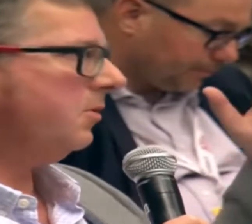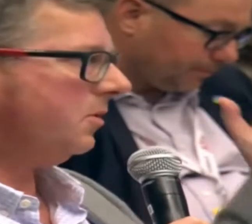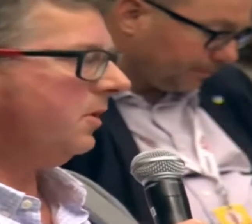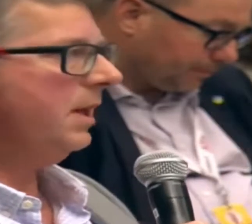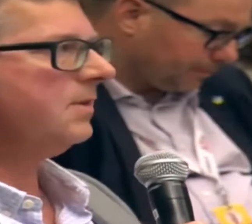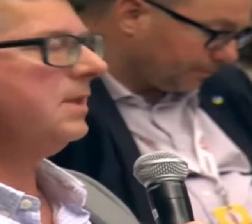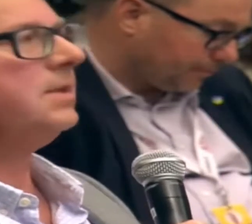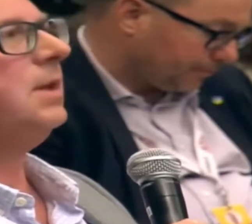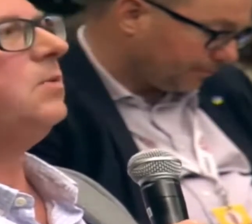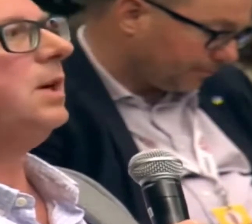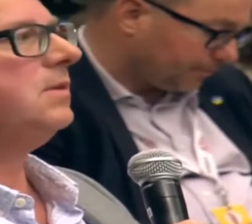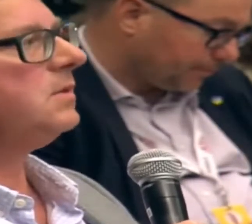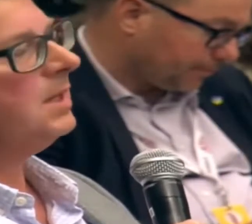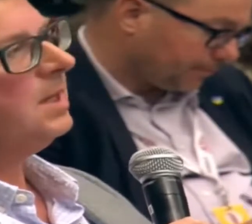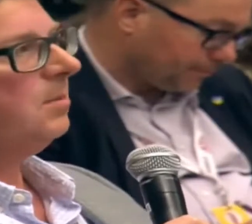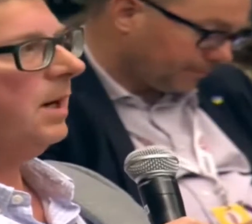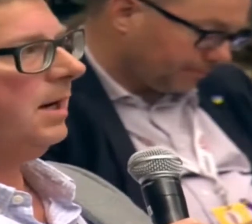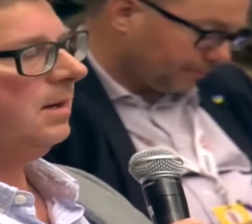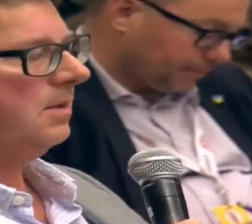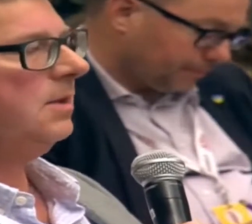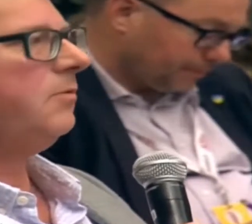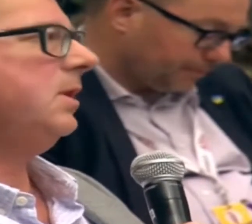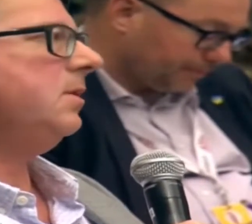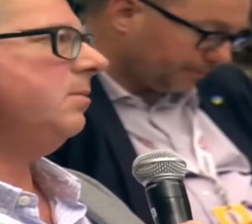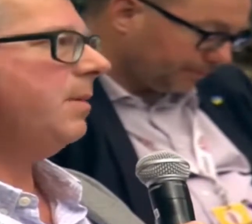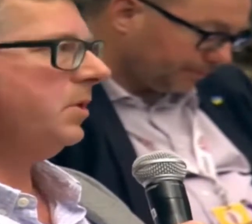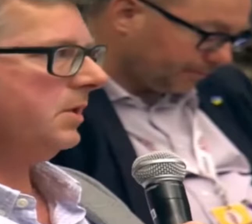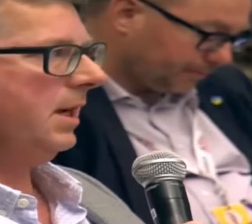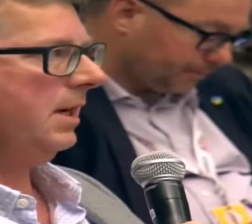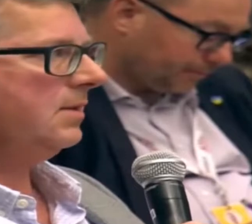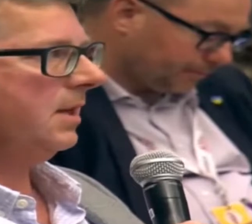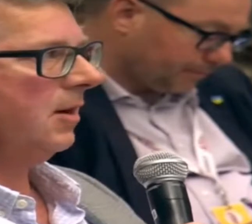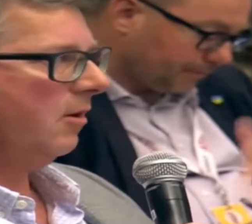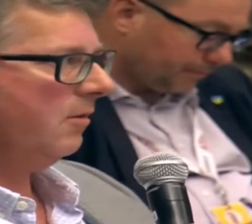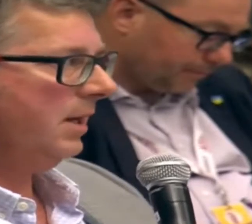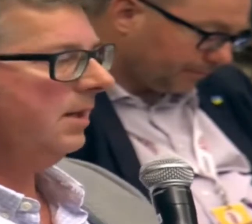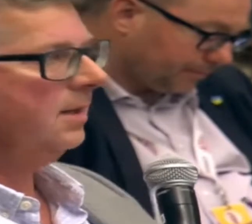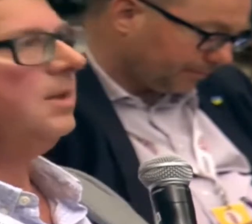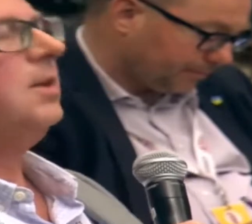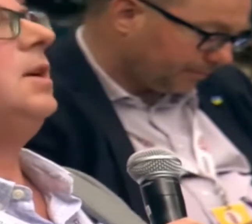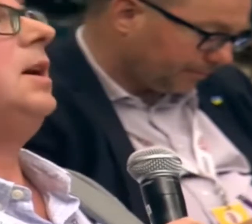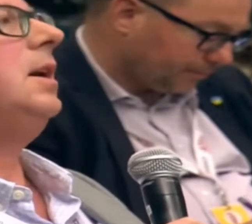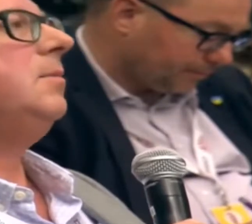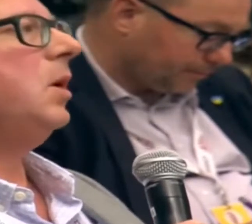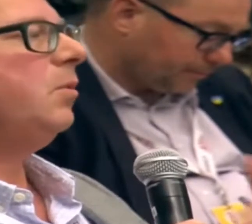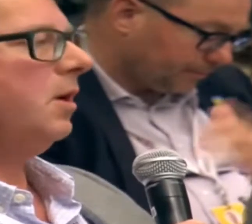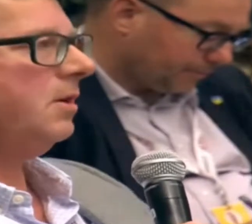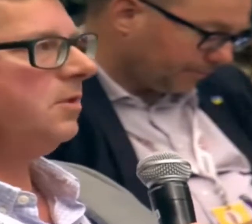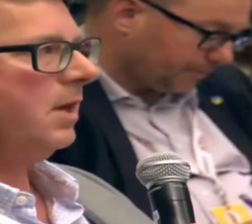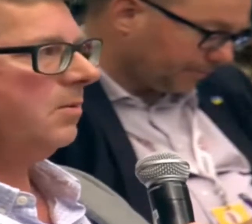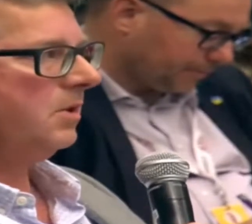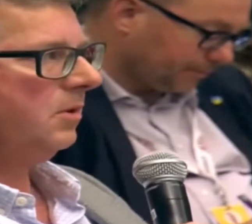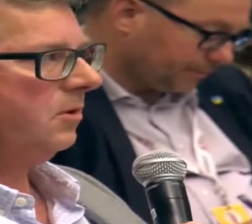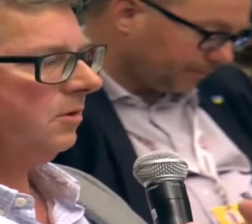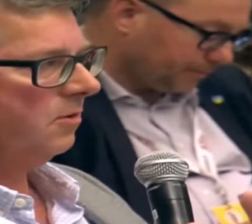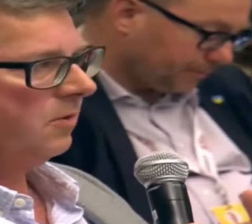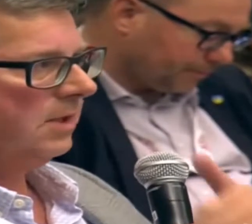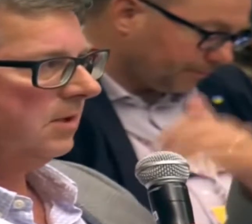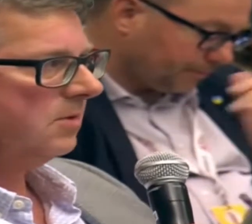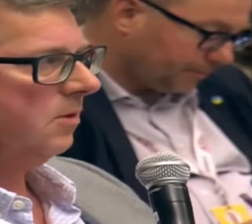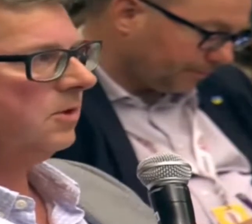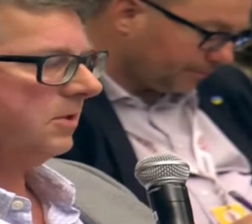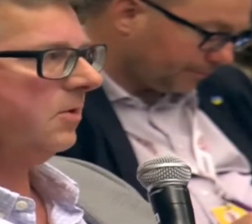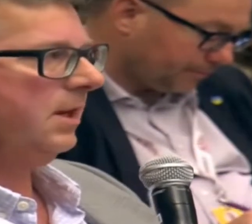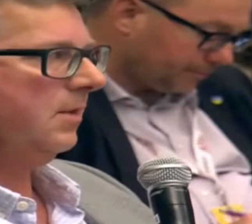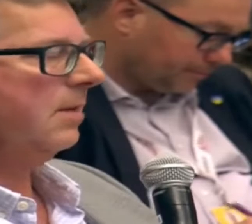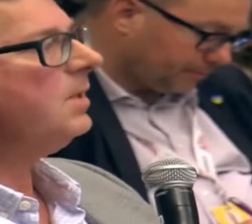as opposed to the existing ones by different member states that are already working together with